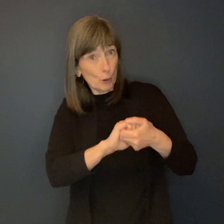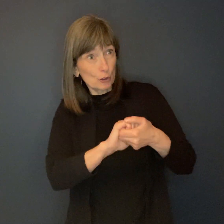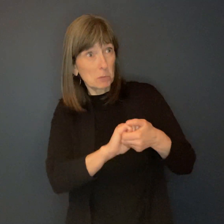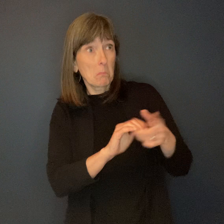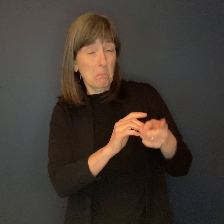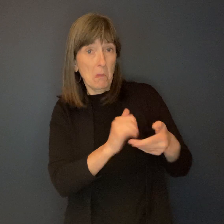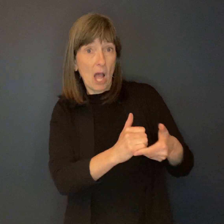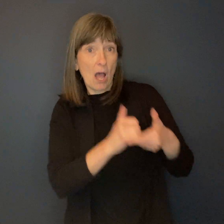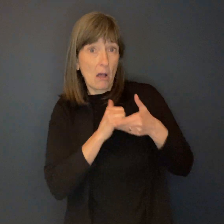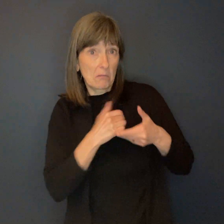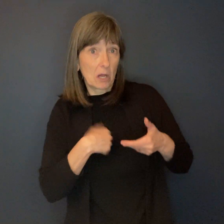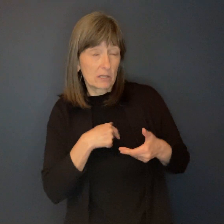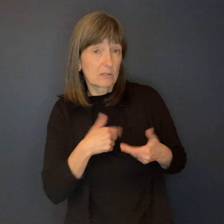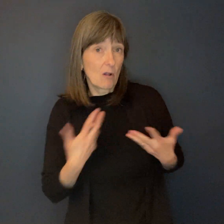that any of us really do.